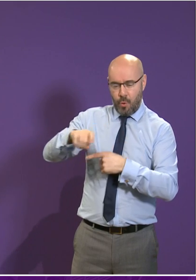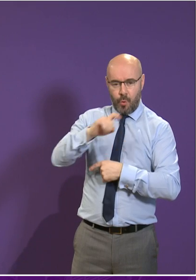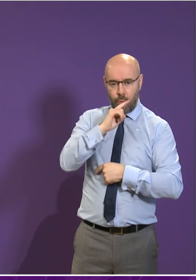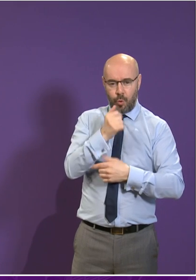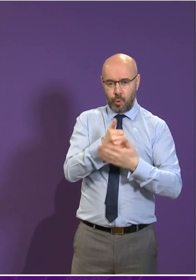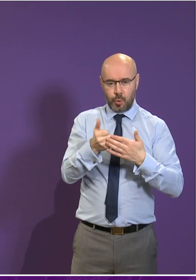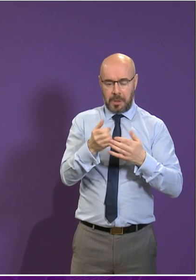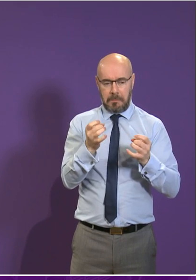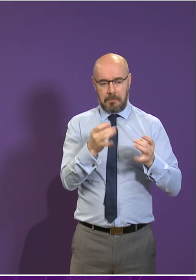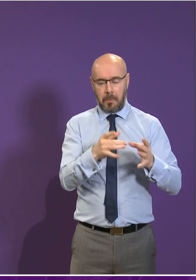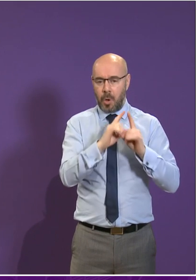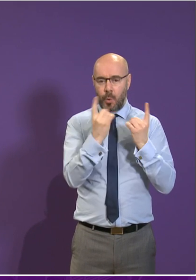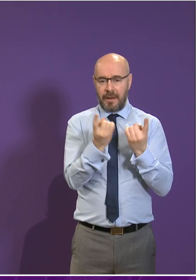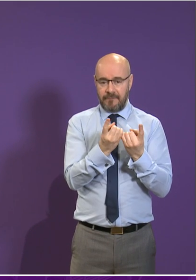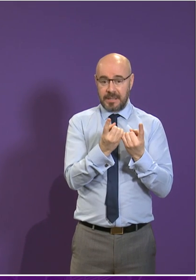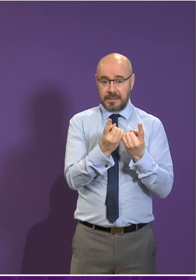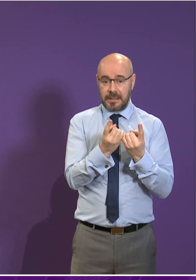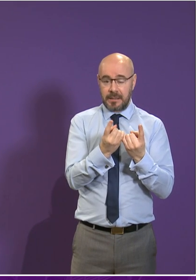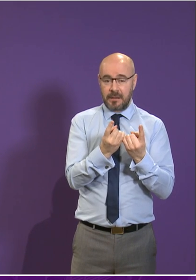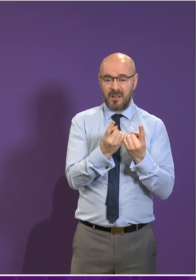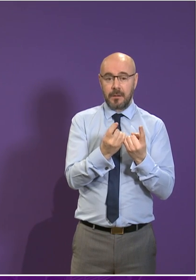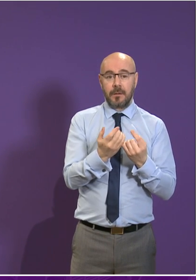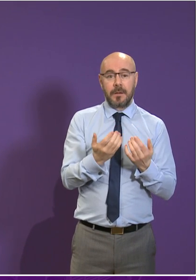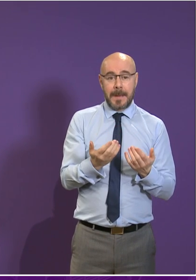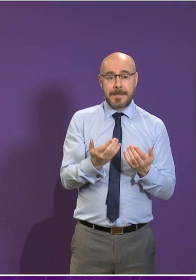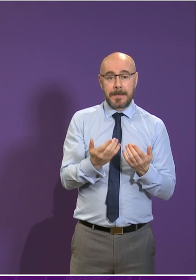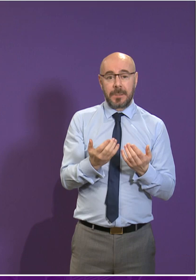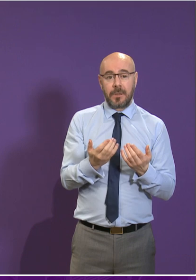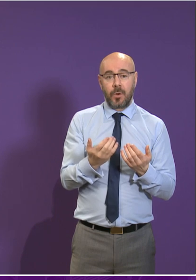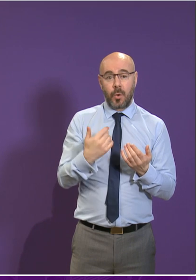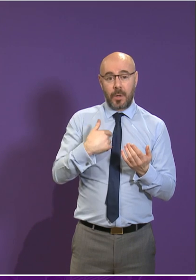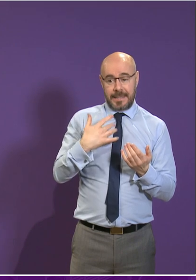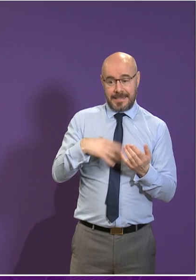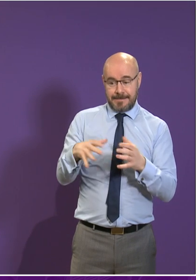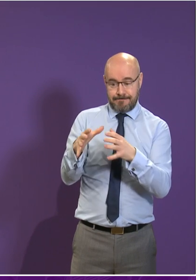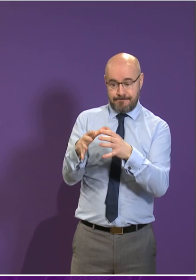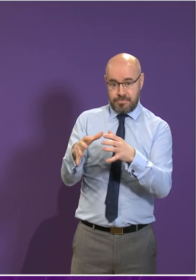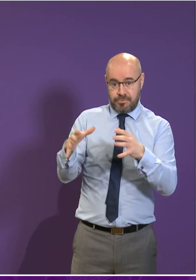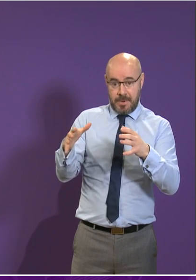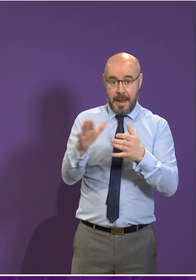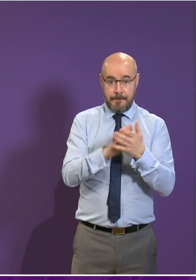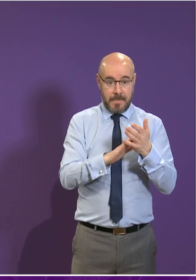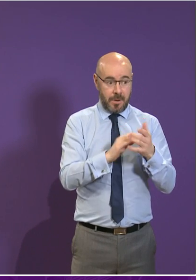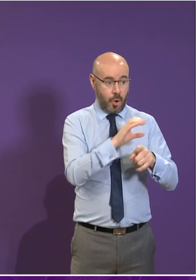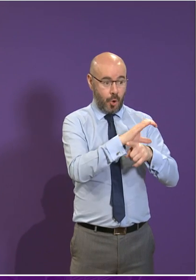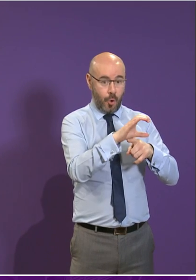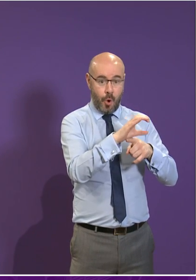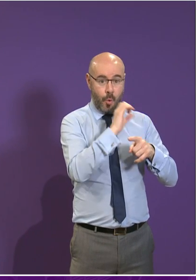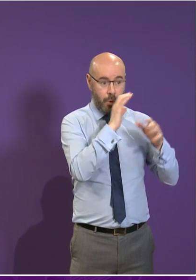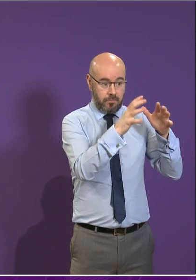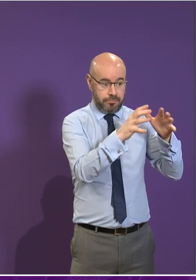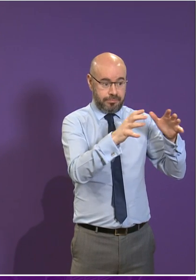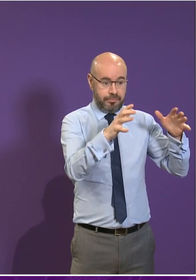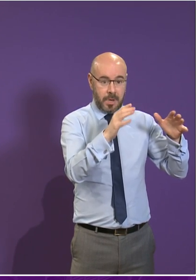will, unless something changes with the groups who are currently going, lead to a higher demand. And the UCAS figures